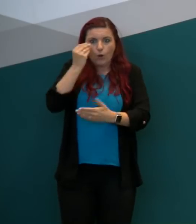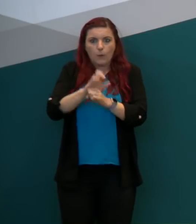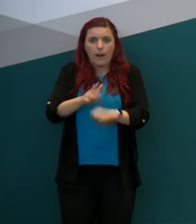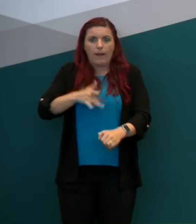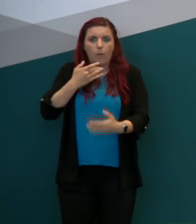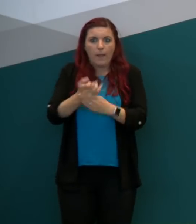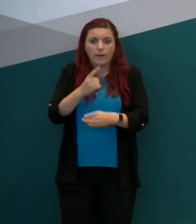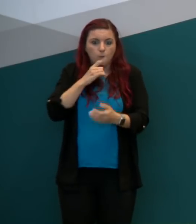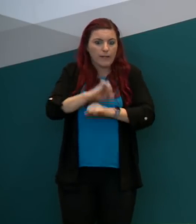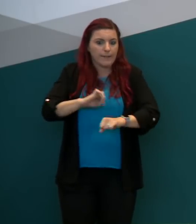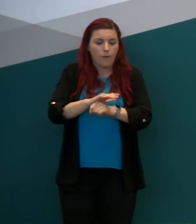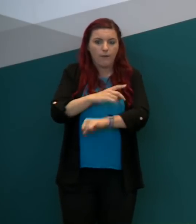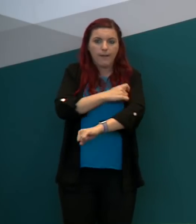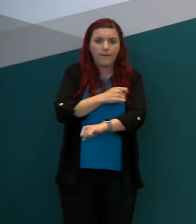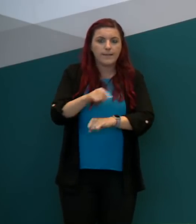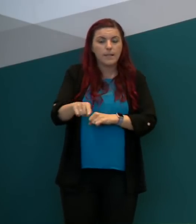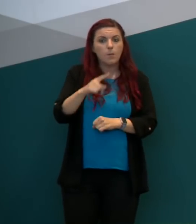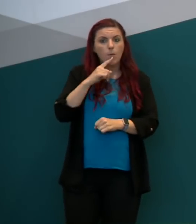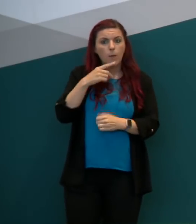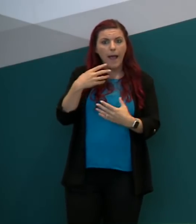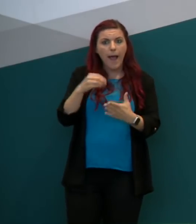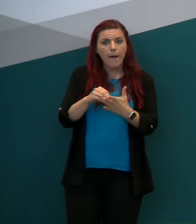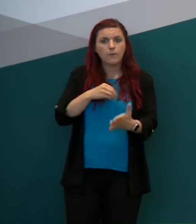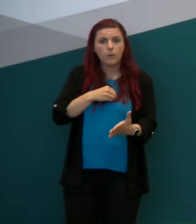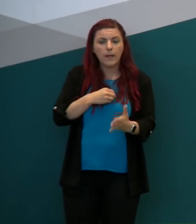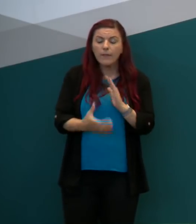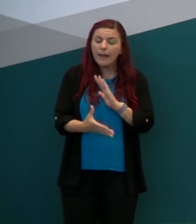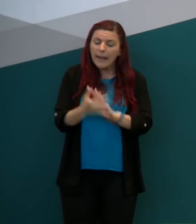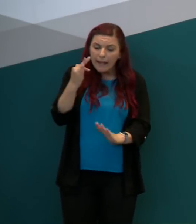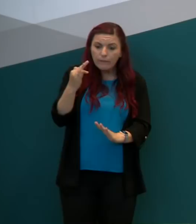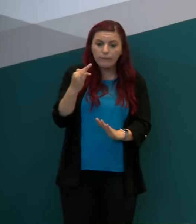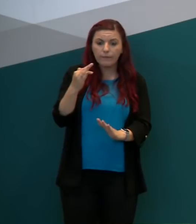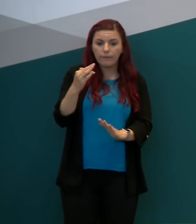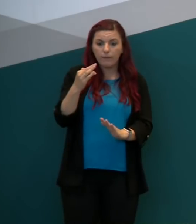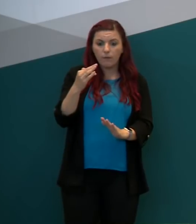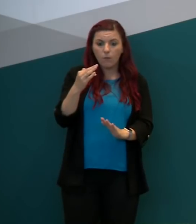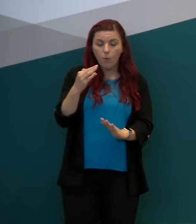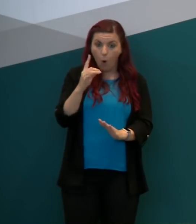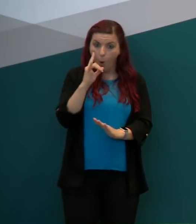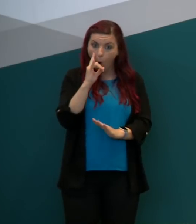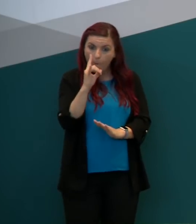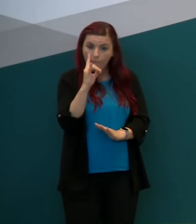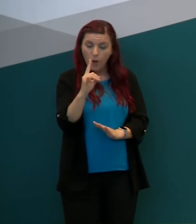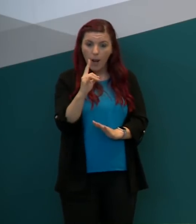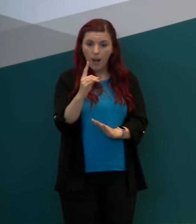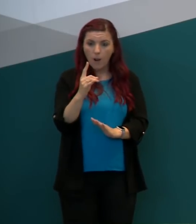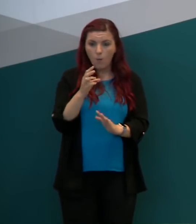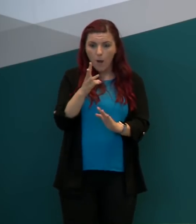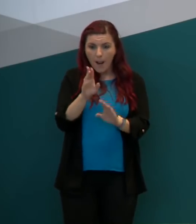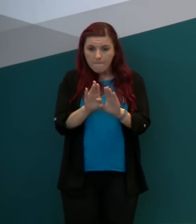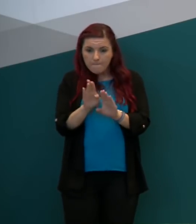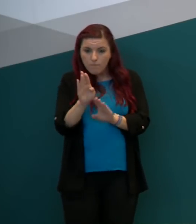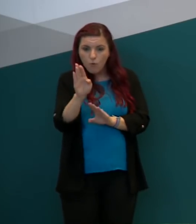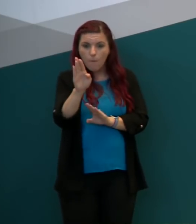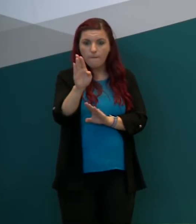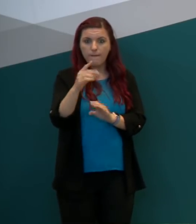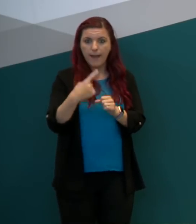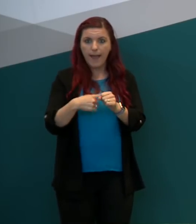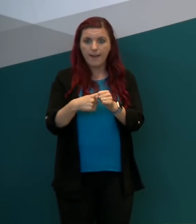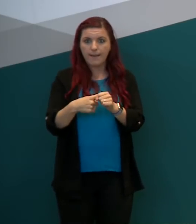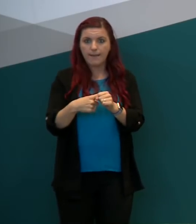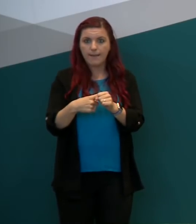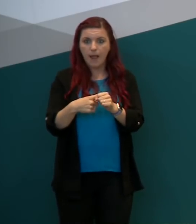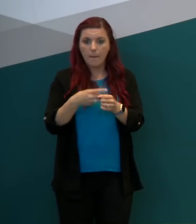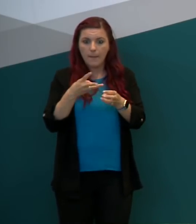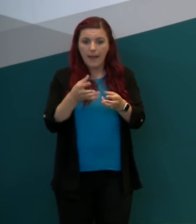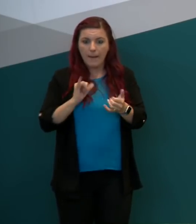we're going to have to do. Even if we're on a path and we're hopeful to certain vaccine development, to an ability to be able to deploy